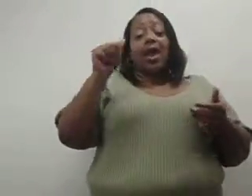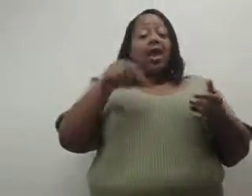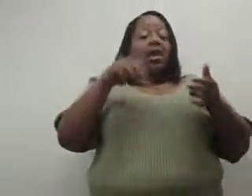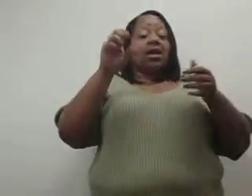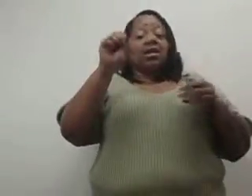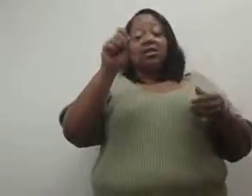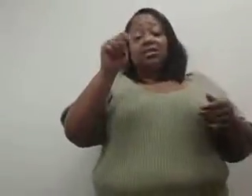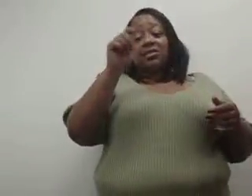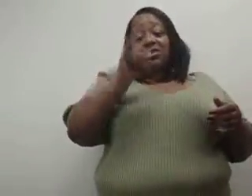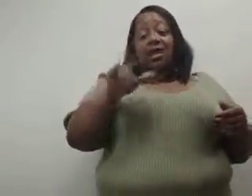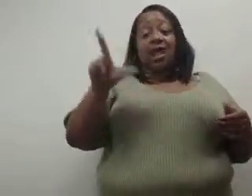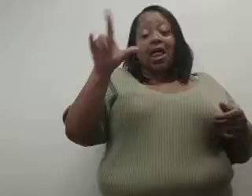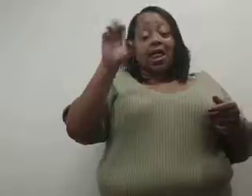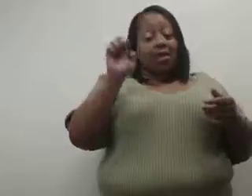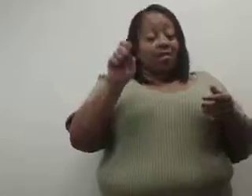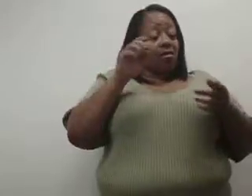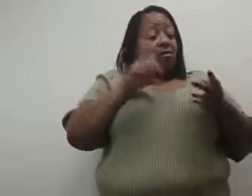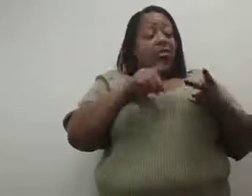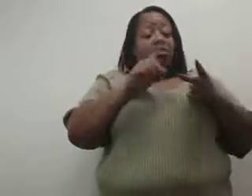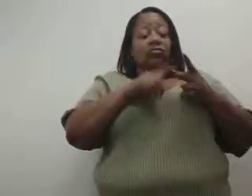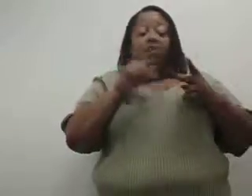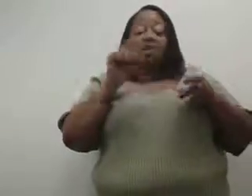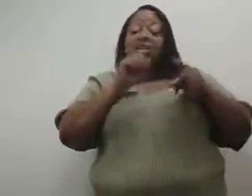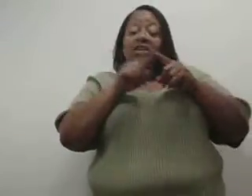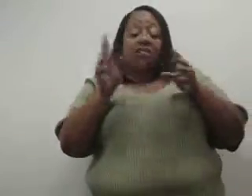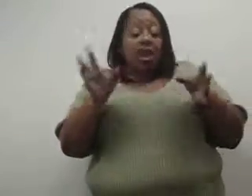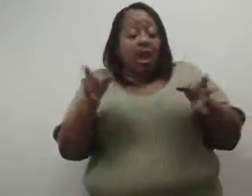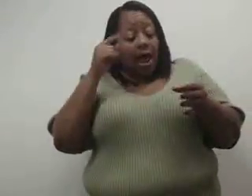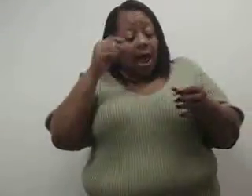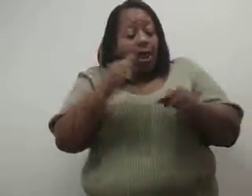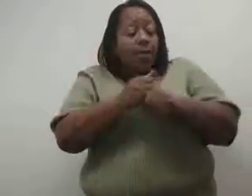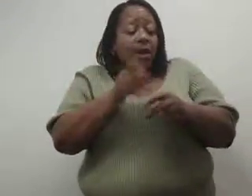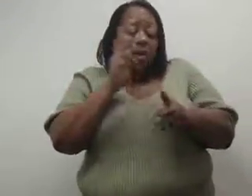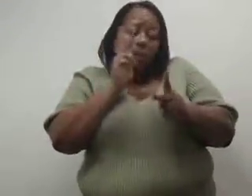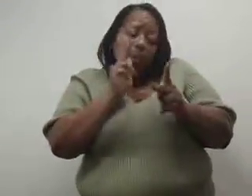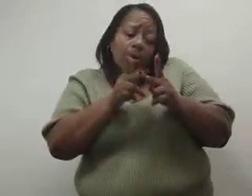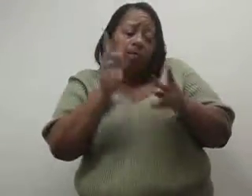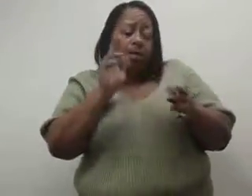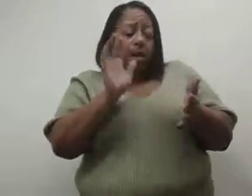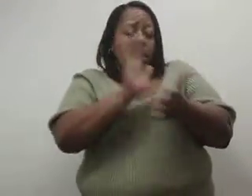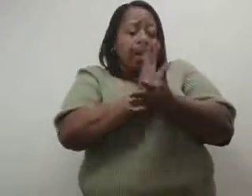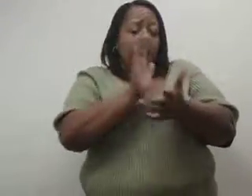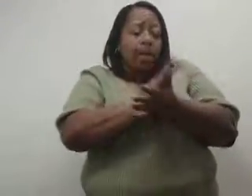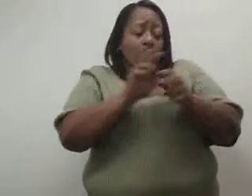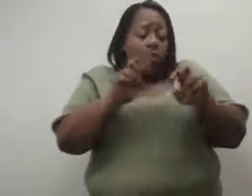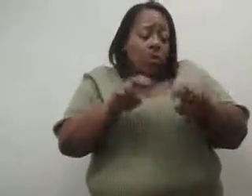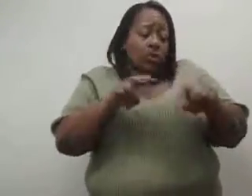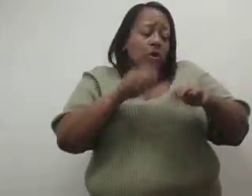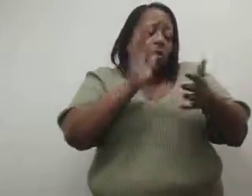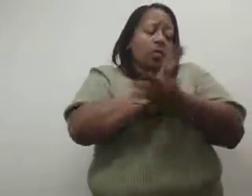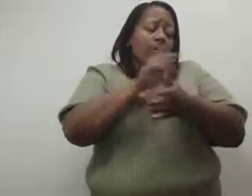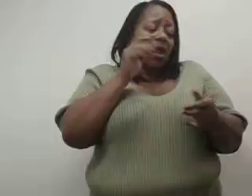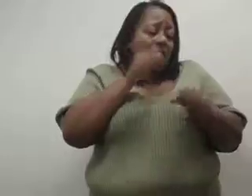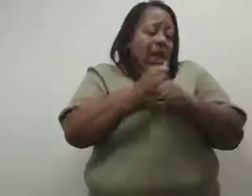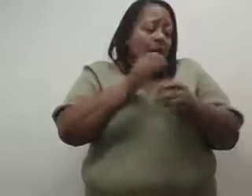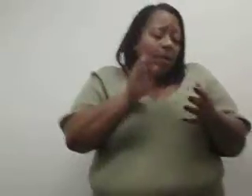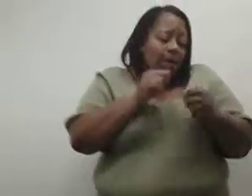an abstract, and the different sections of the paper, how it should be arranged. And they did this, like I said, for 5 different content